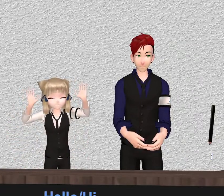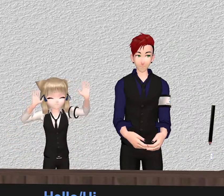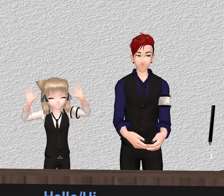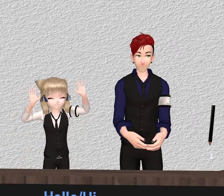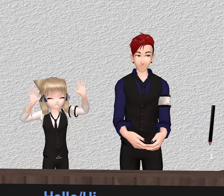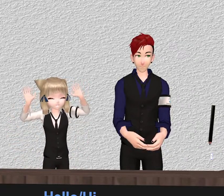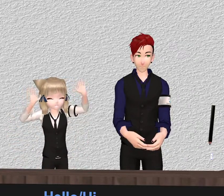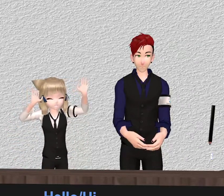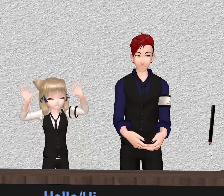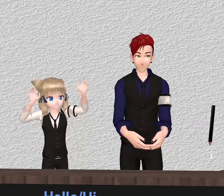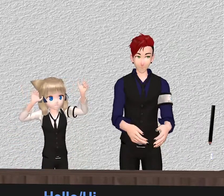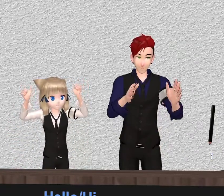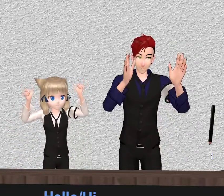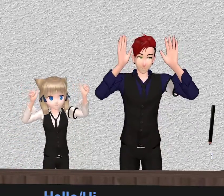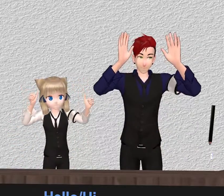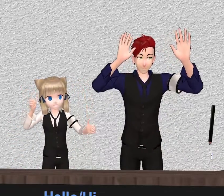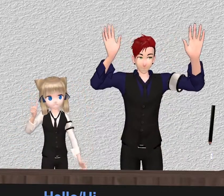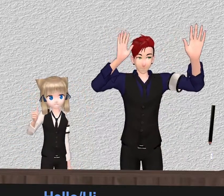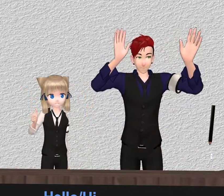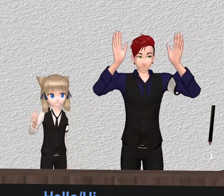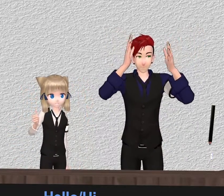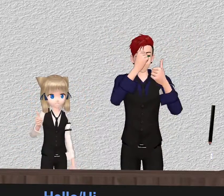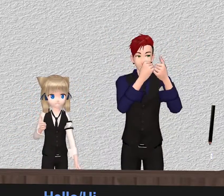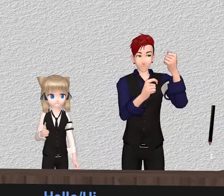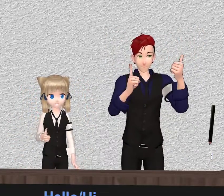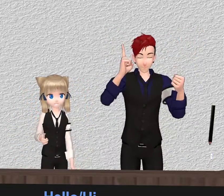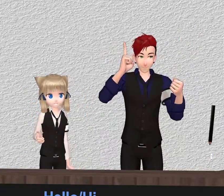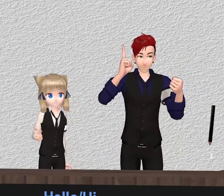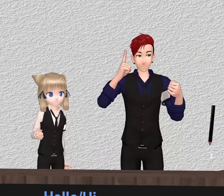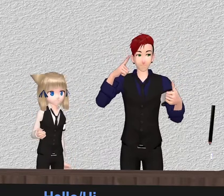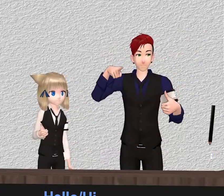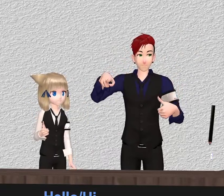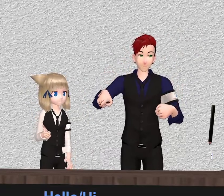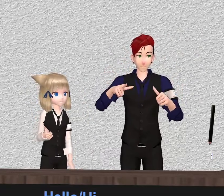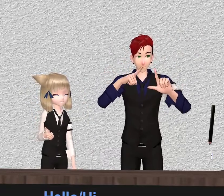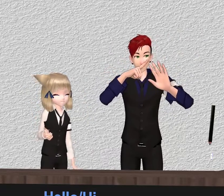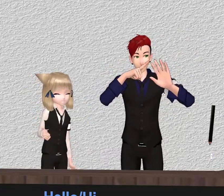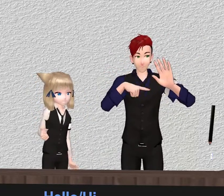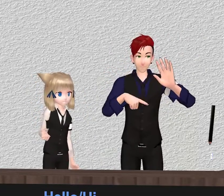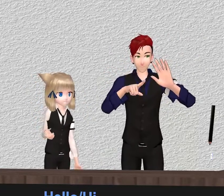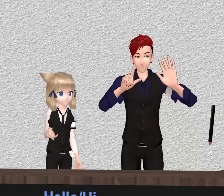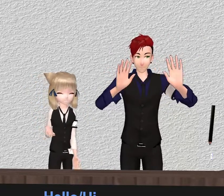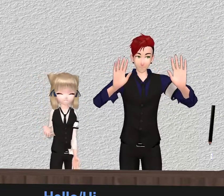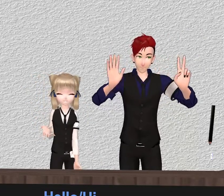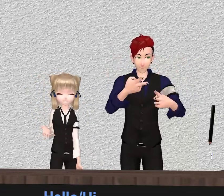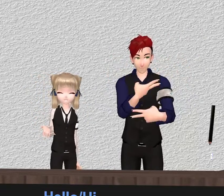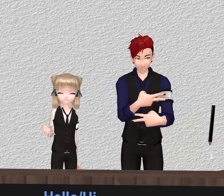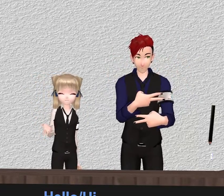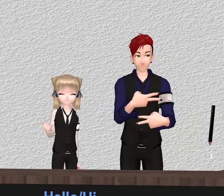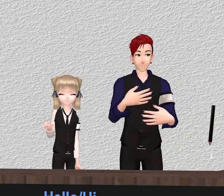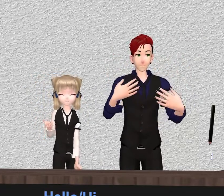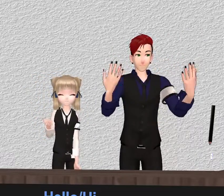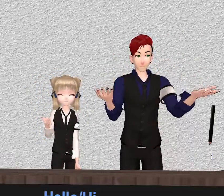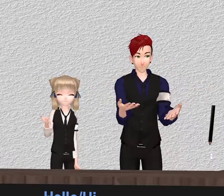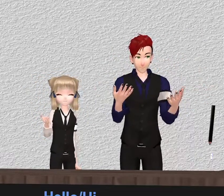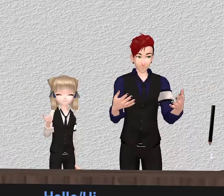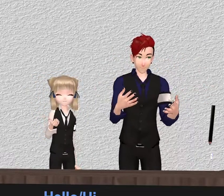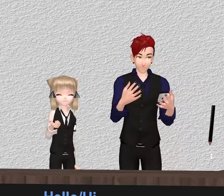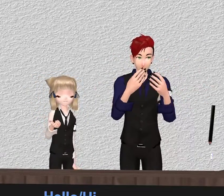Go. Hello, everybody. I'm Fearless. We're having here at a VRCon, we're having an event for